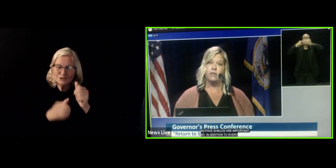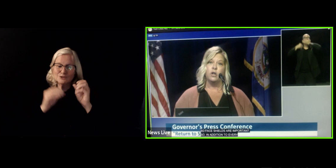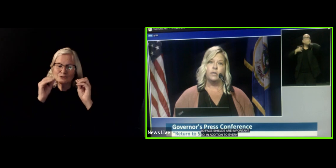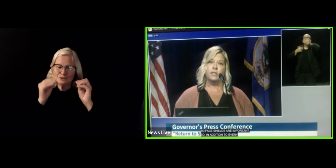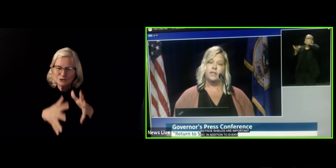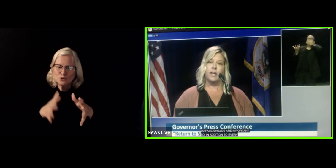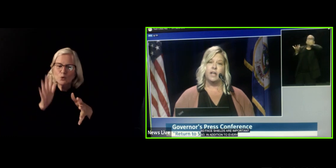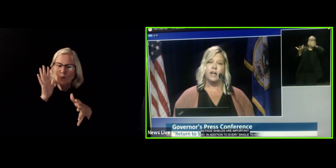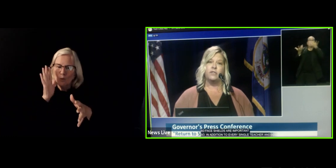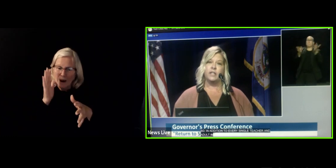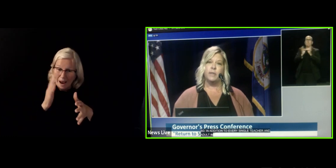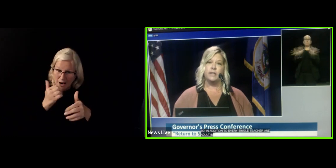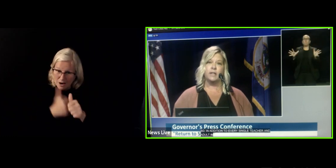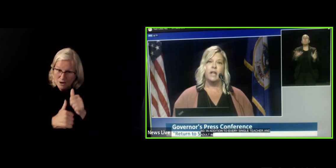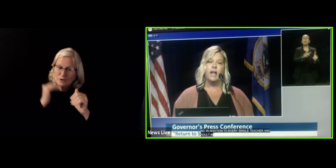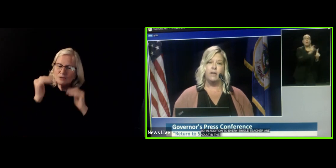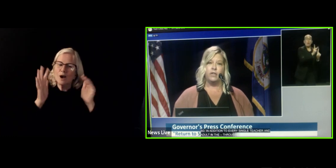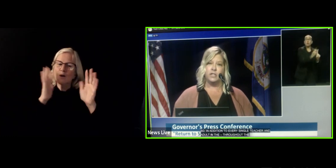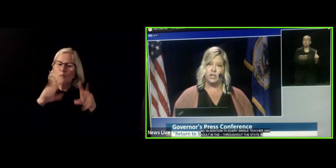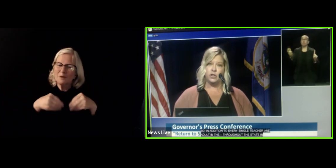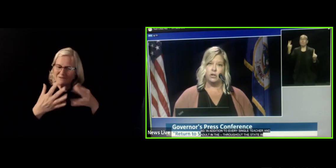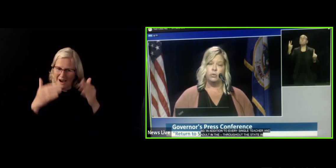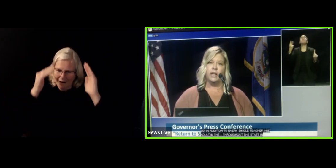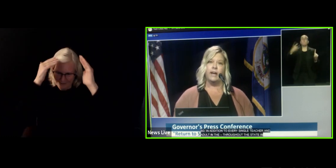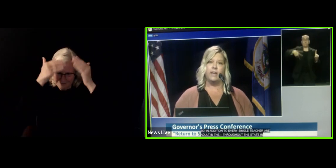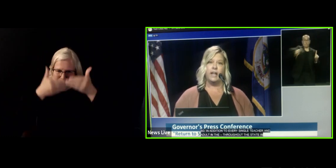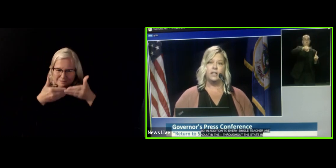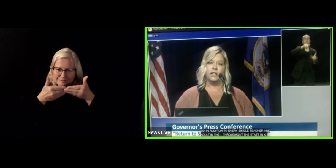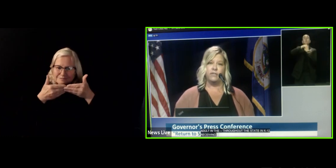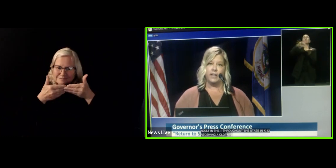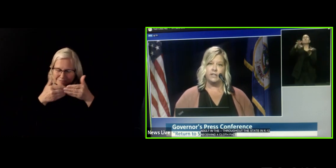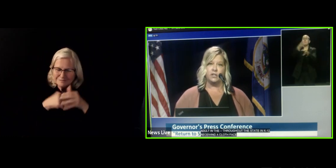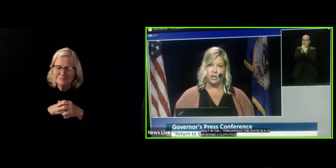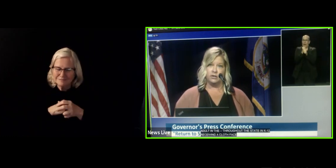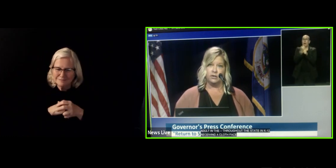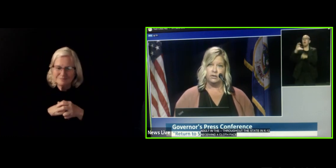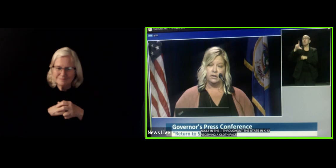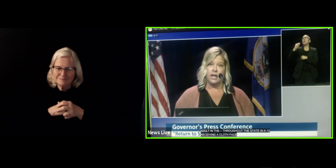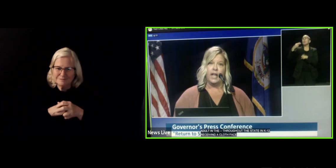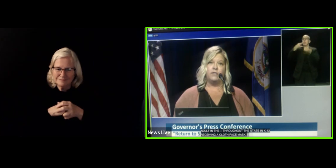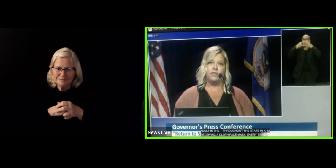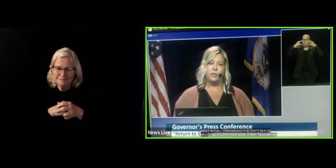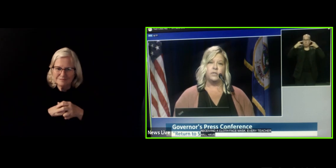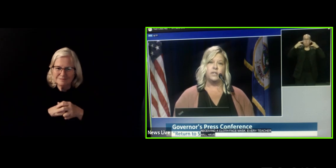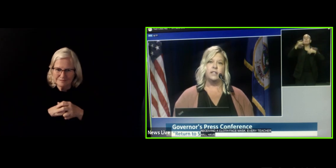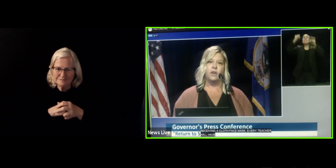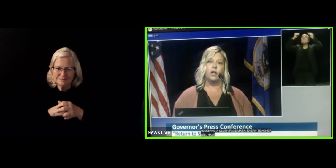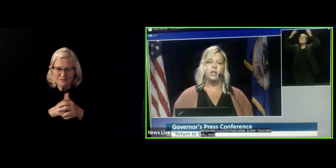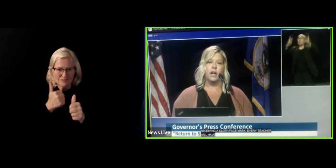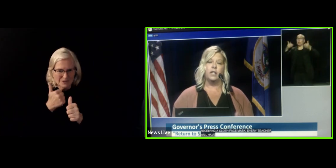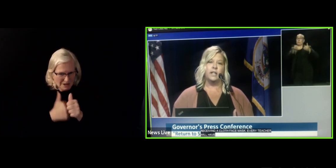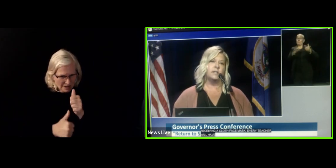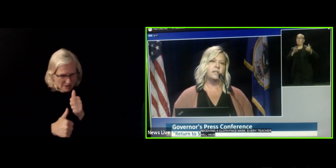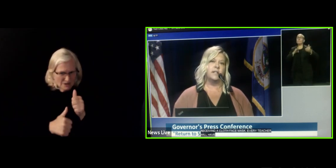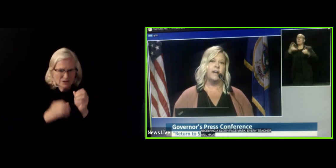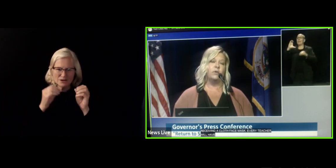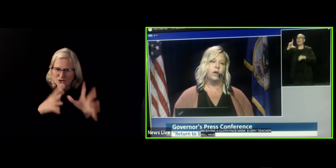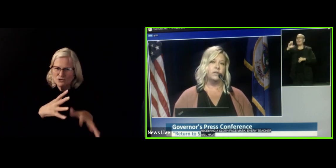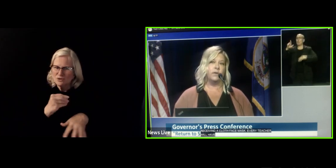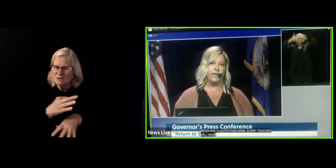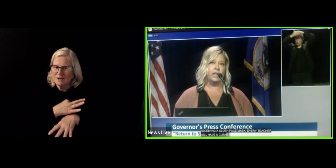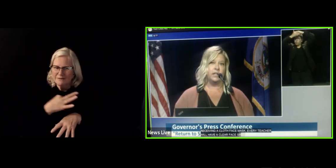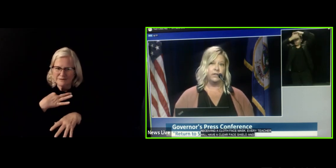K-12 receiving a cloth face mask, every teacher will have a clear face shield, and 50% of our non-licensed staff